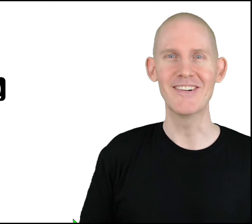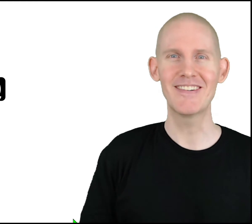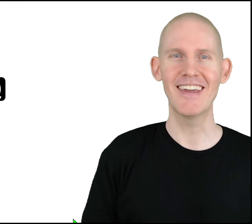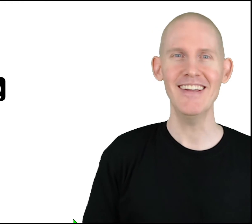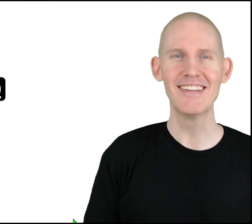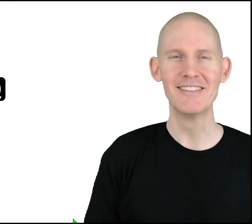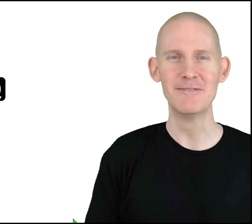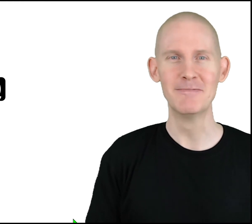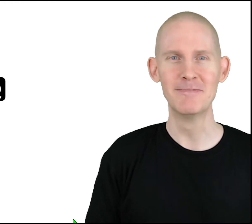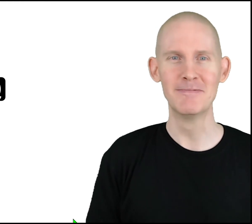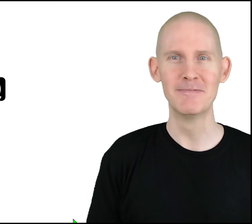Okay.